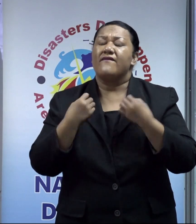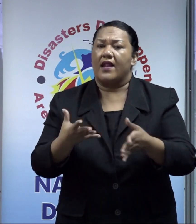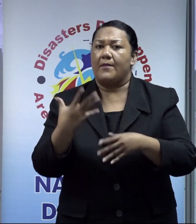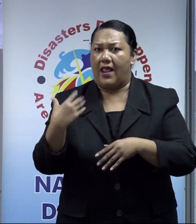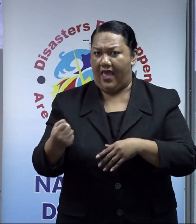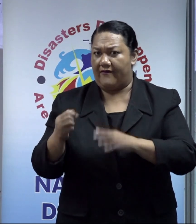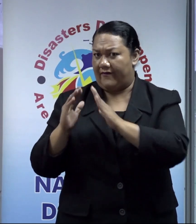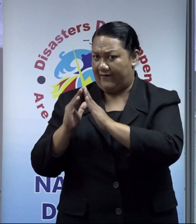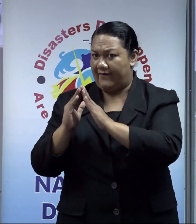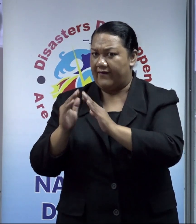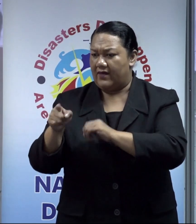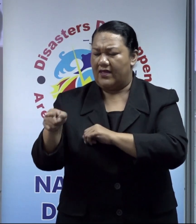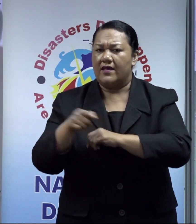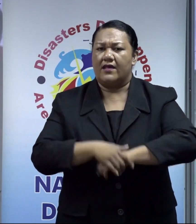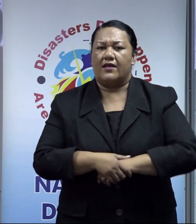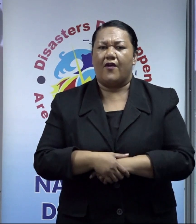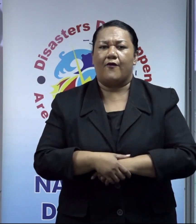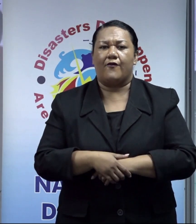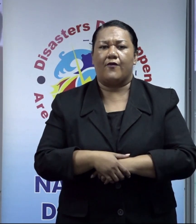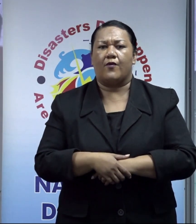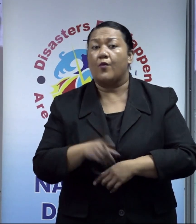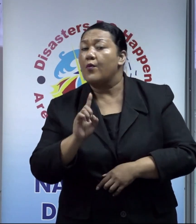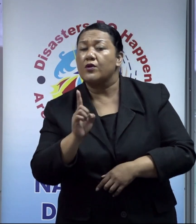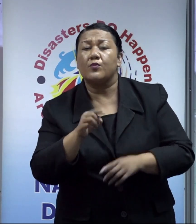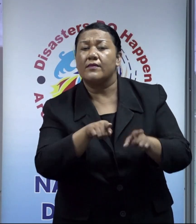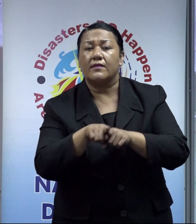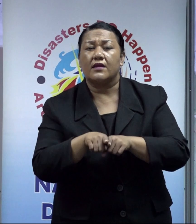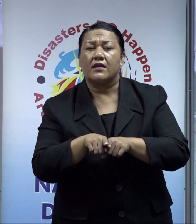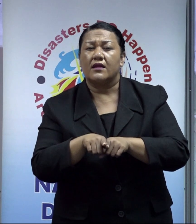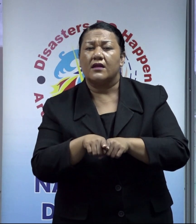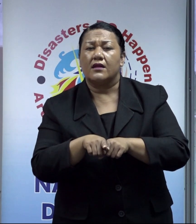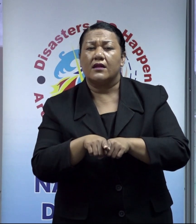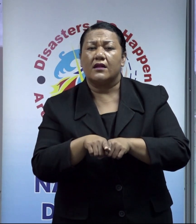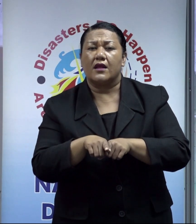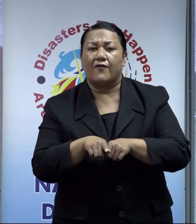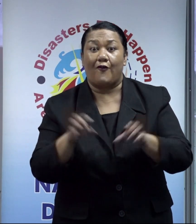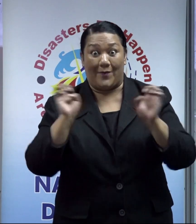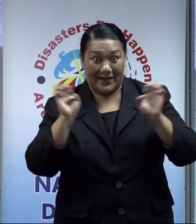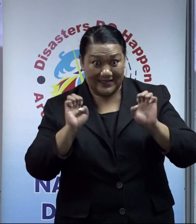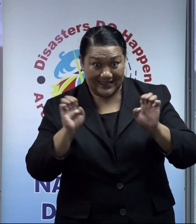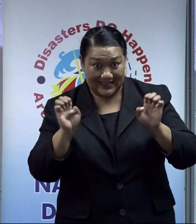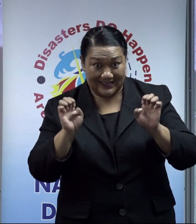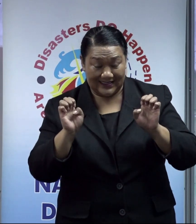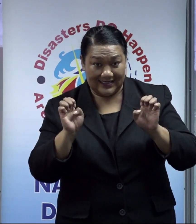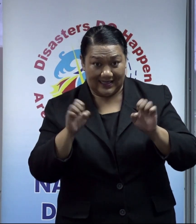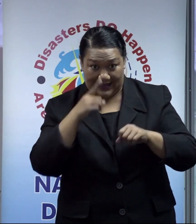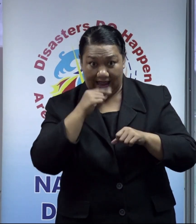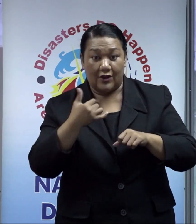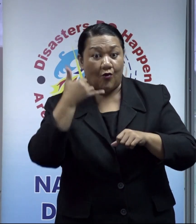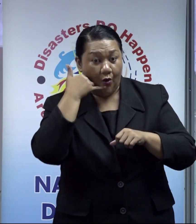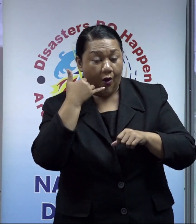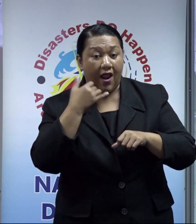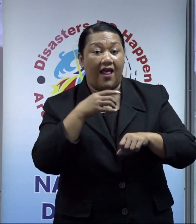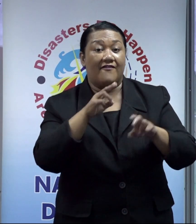them? What do you mean? Like you said, for emergencies, people can call the Fiji police